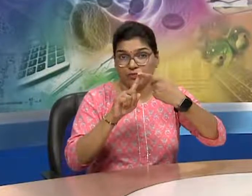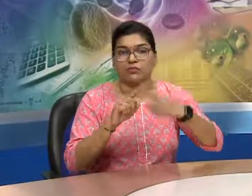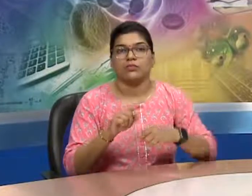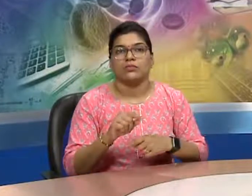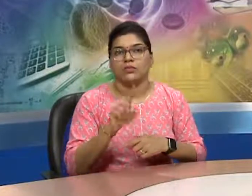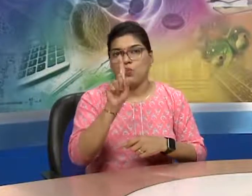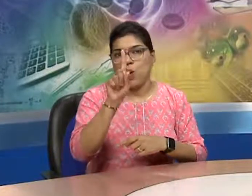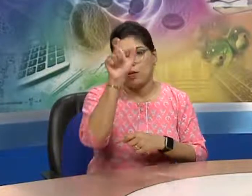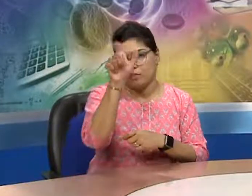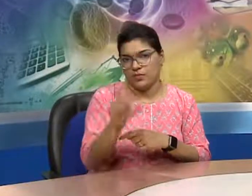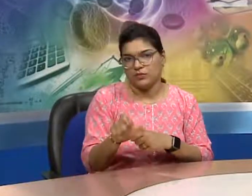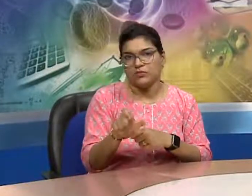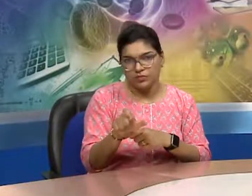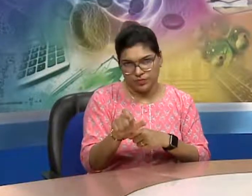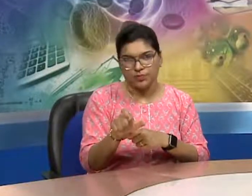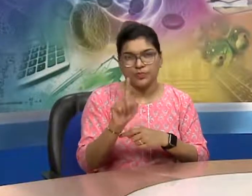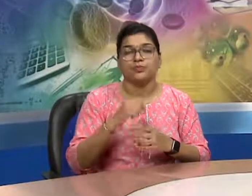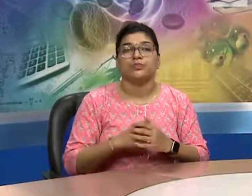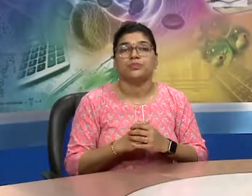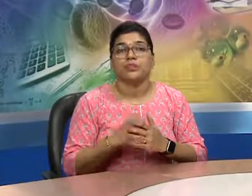It includes